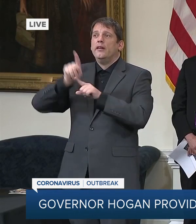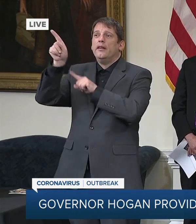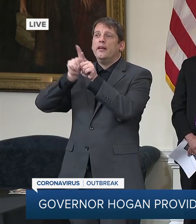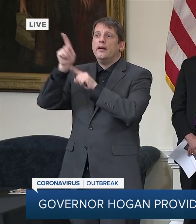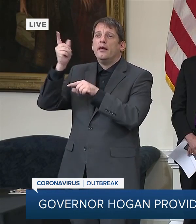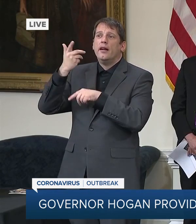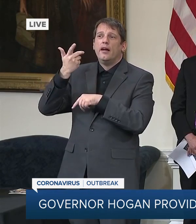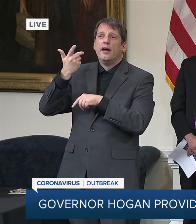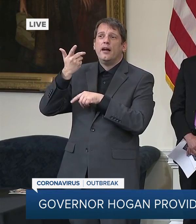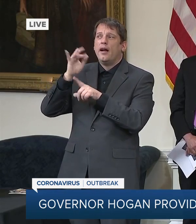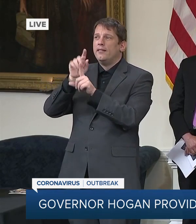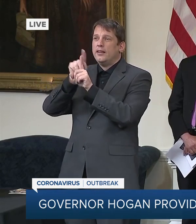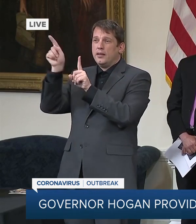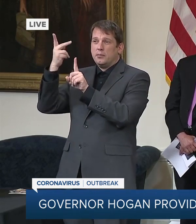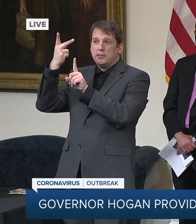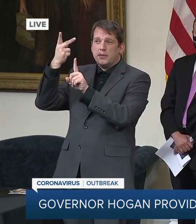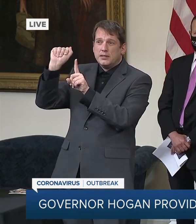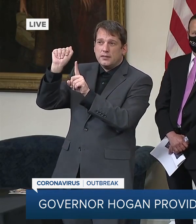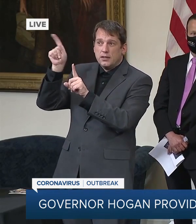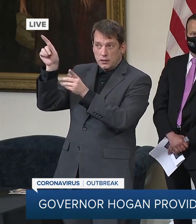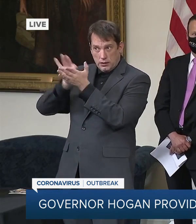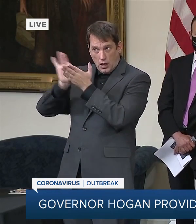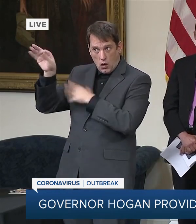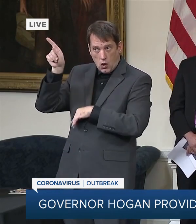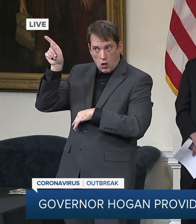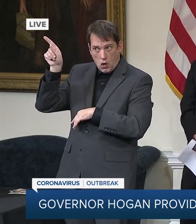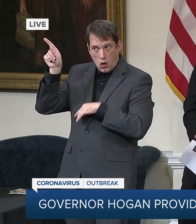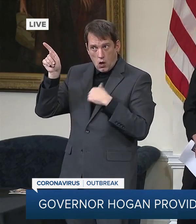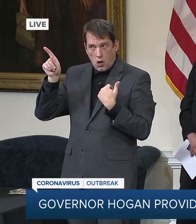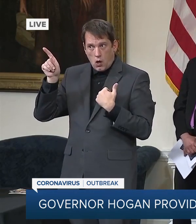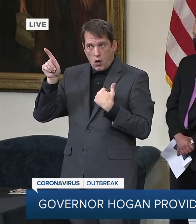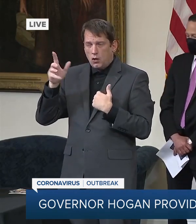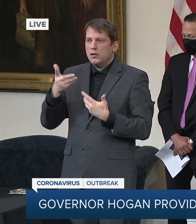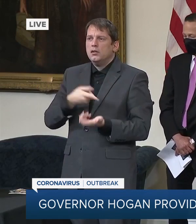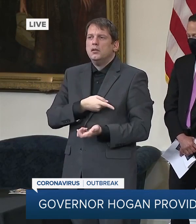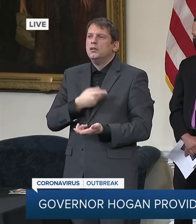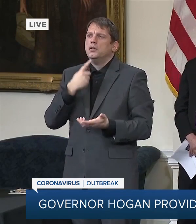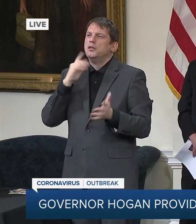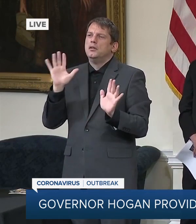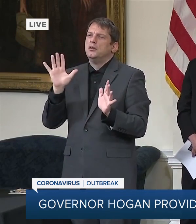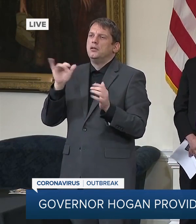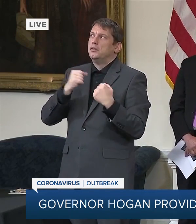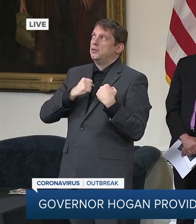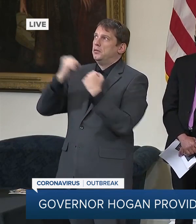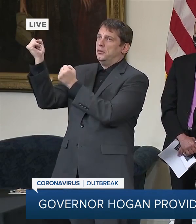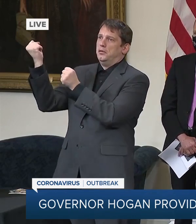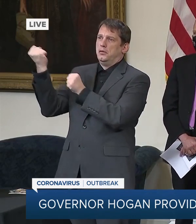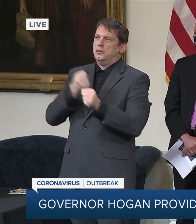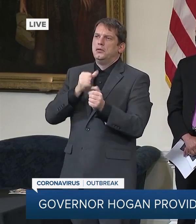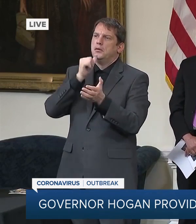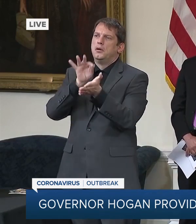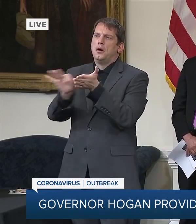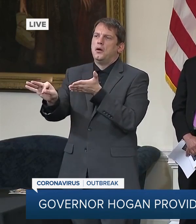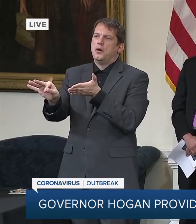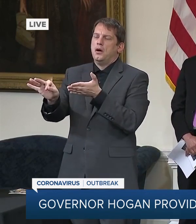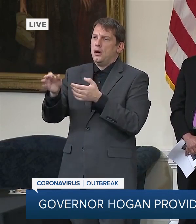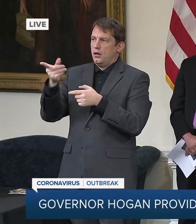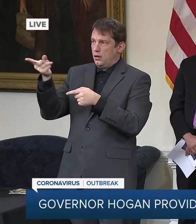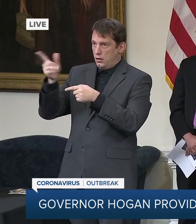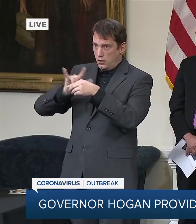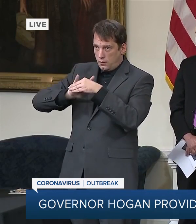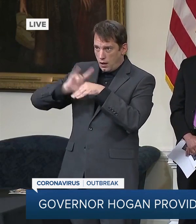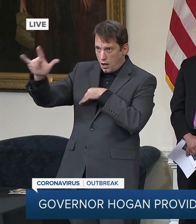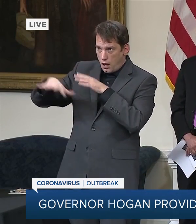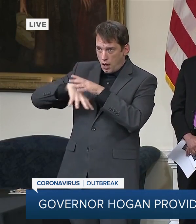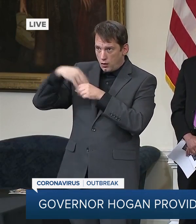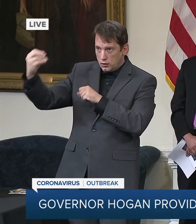it doesn't impact people that are driving to and from the states in the region. We're talking about flying out of state or traveling